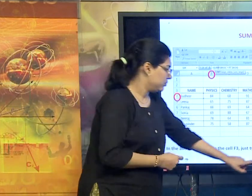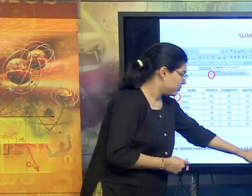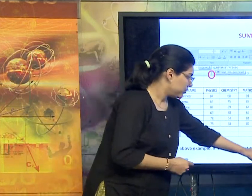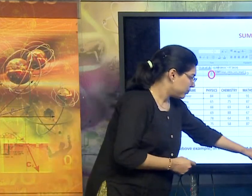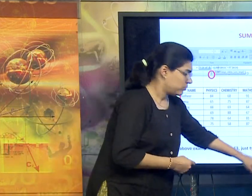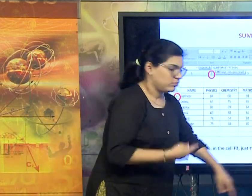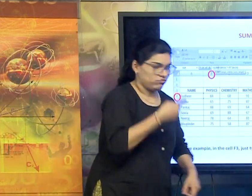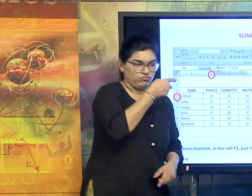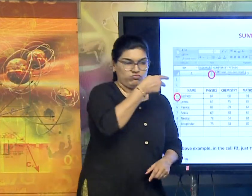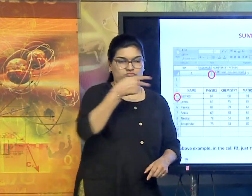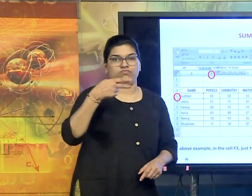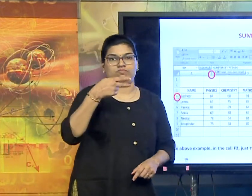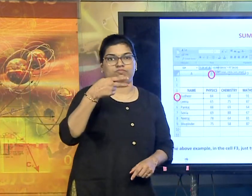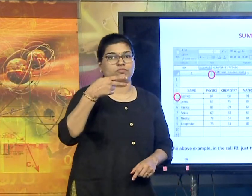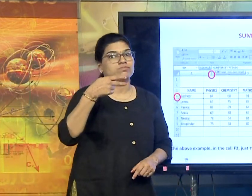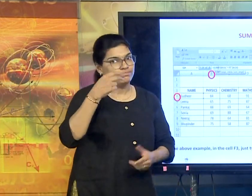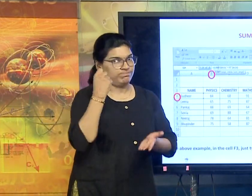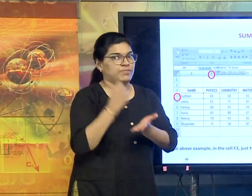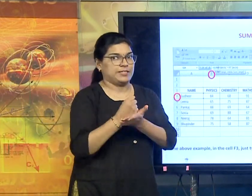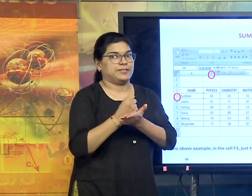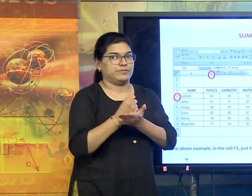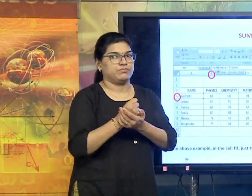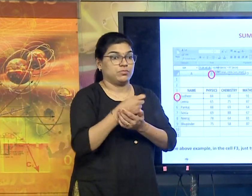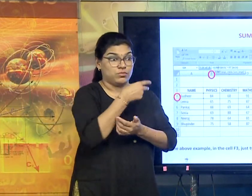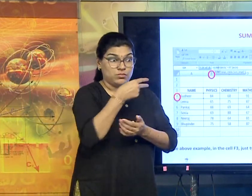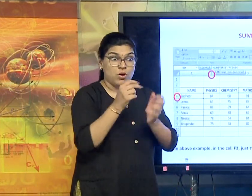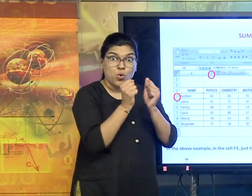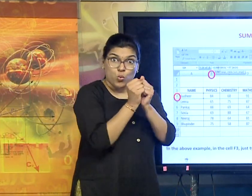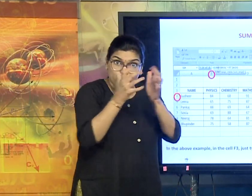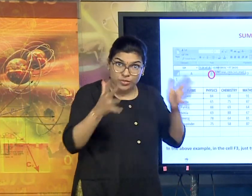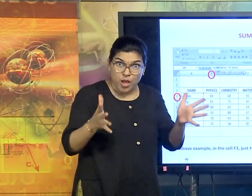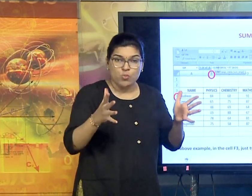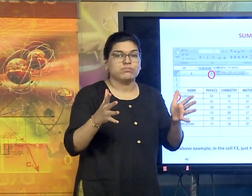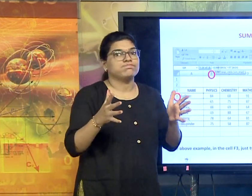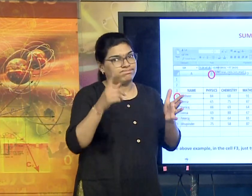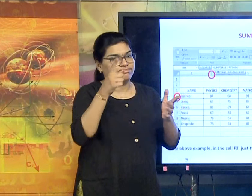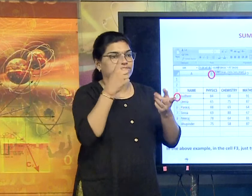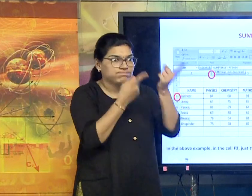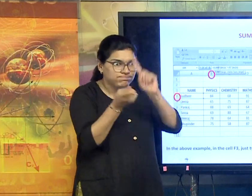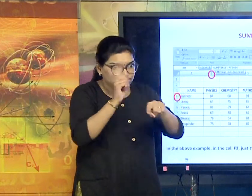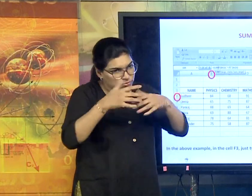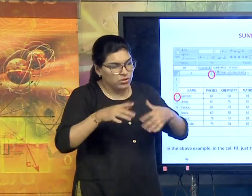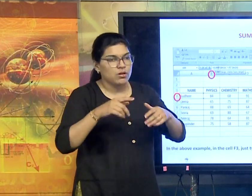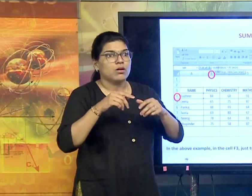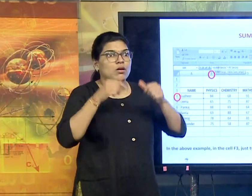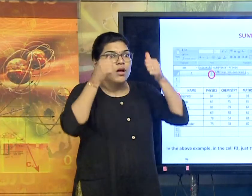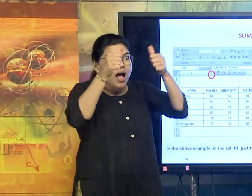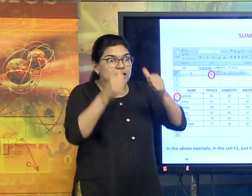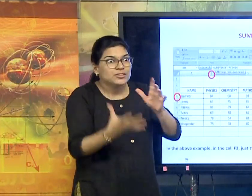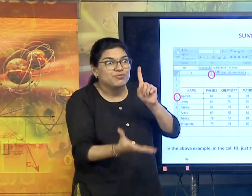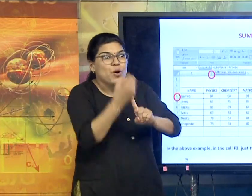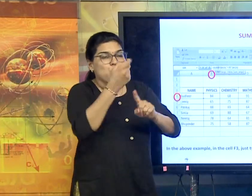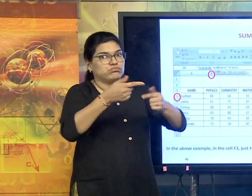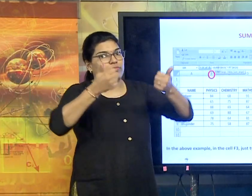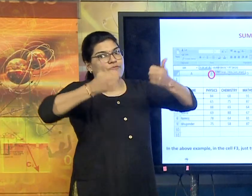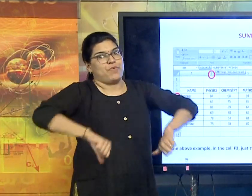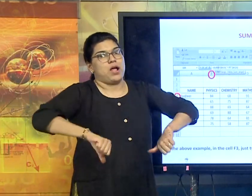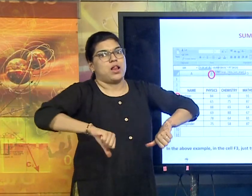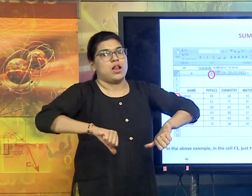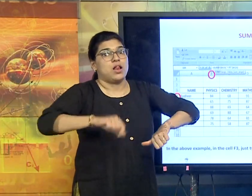So how do we do this? First we have to write that equal to mark. That is compulsory, that